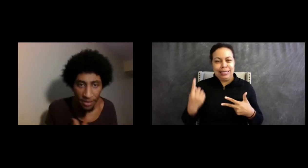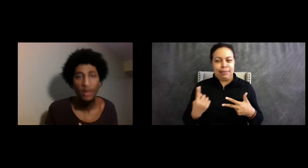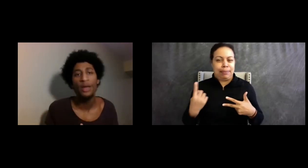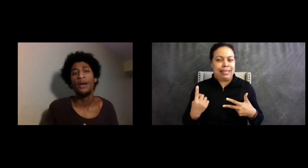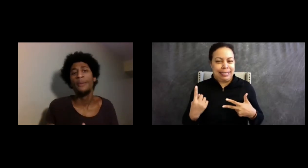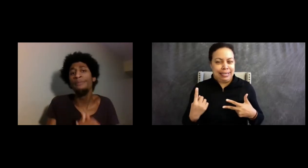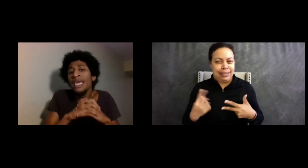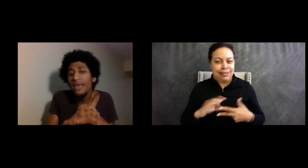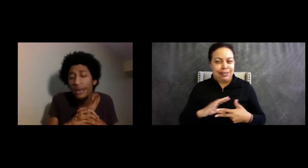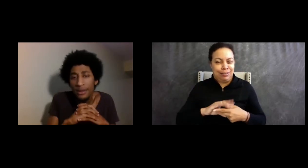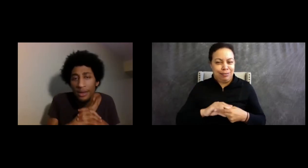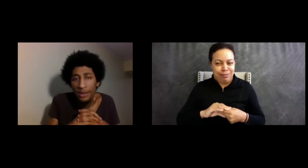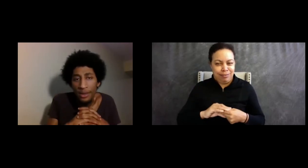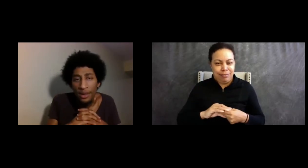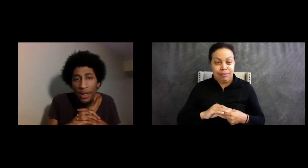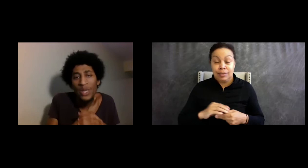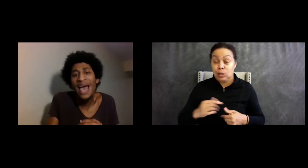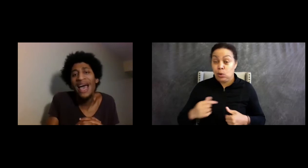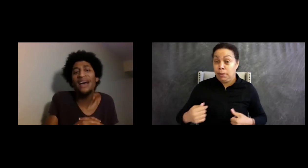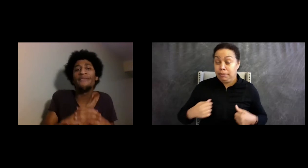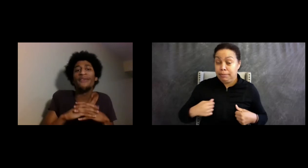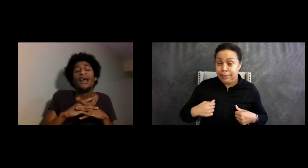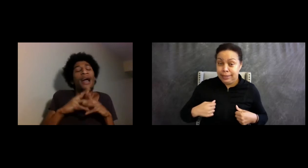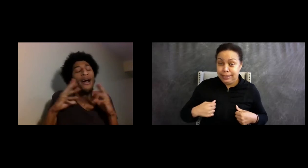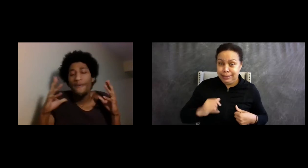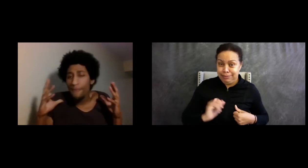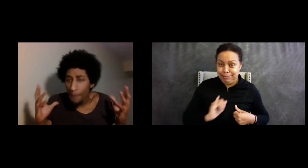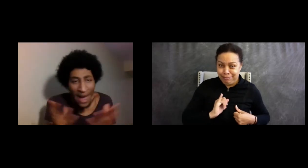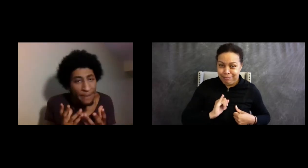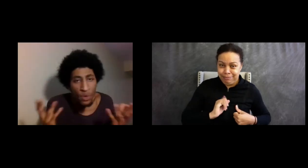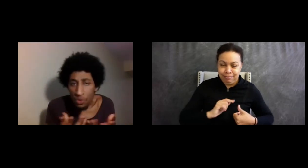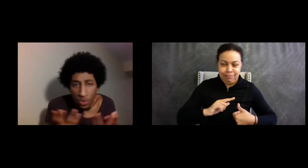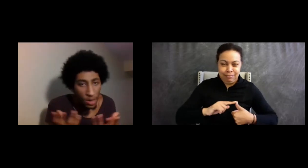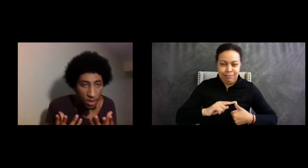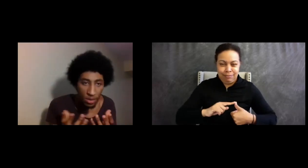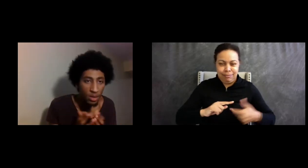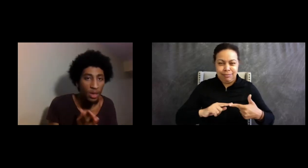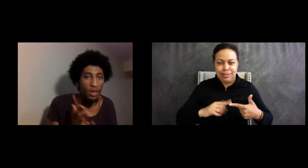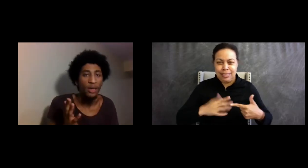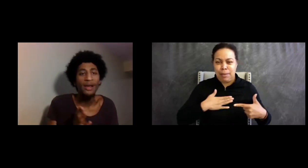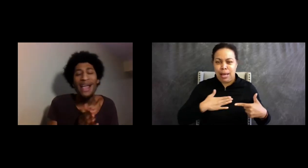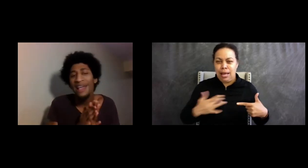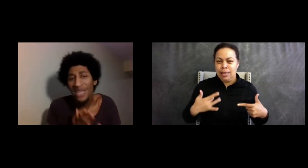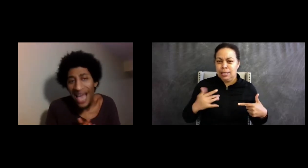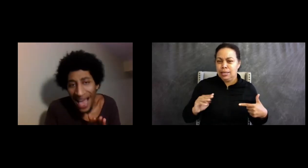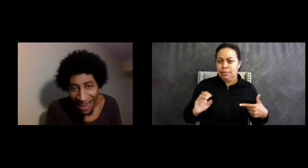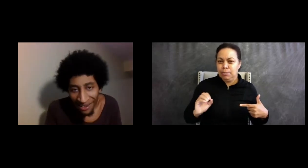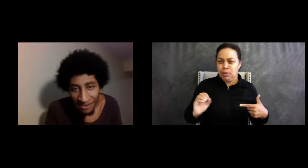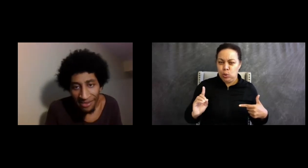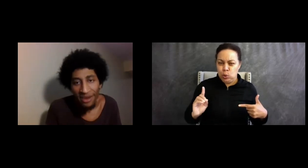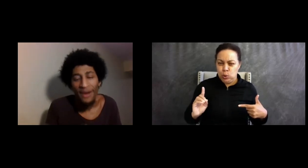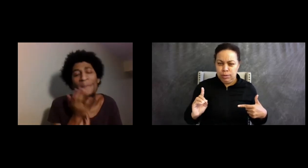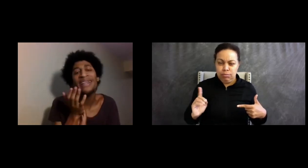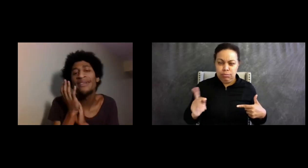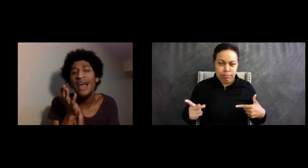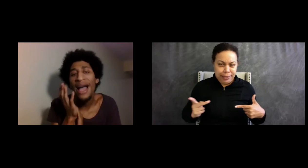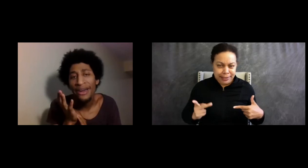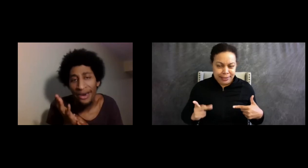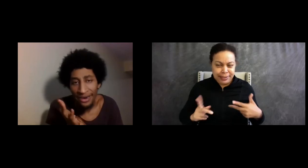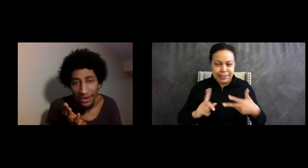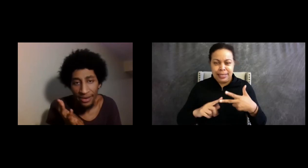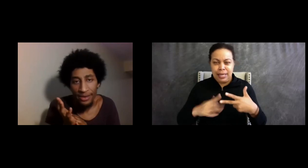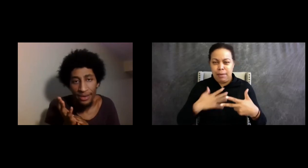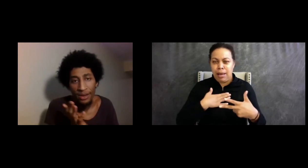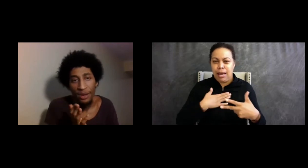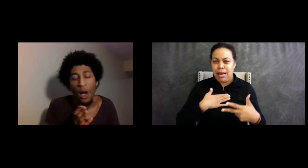have me, we have my mood, and we have my